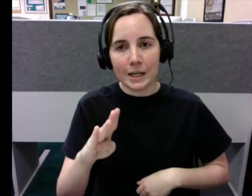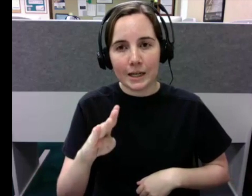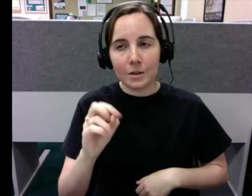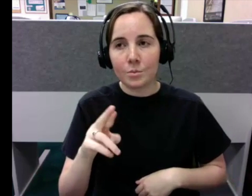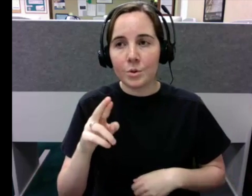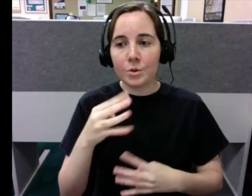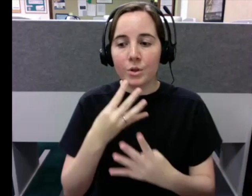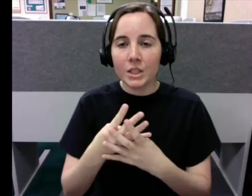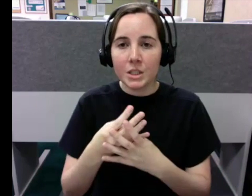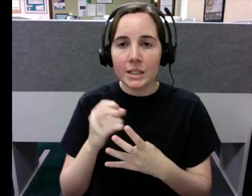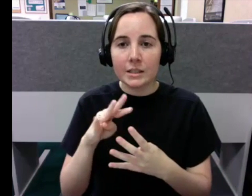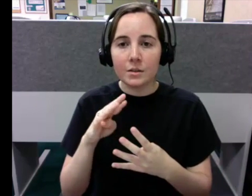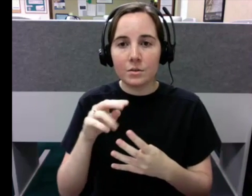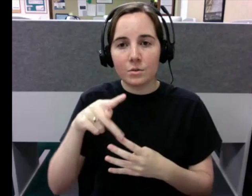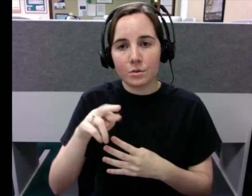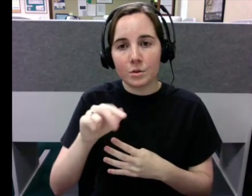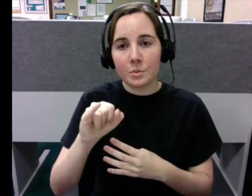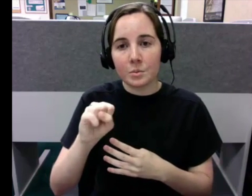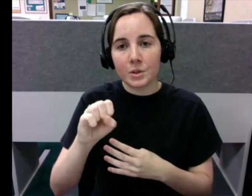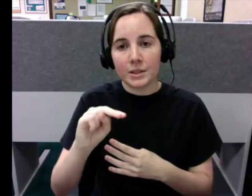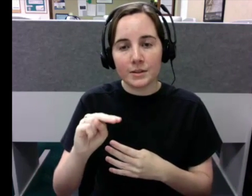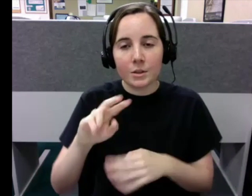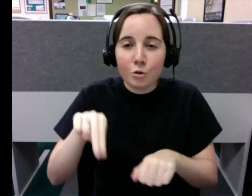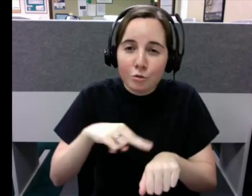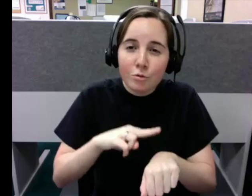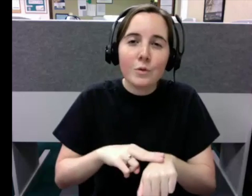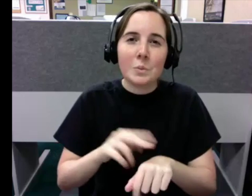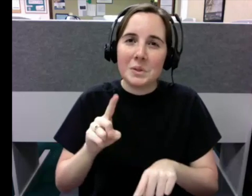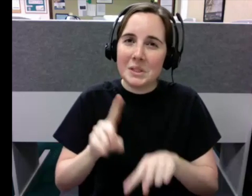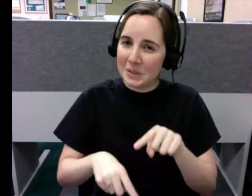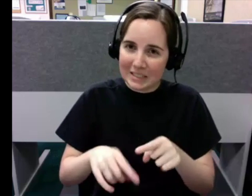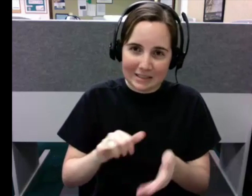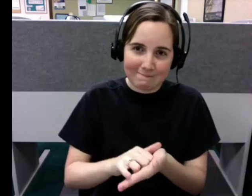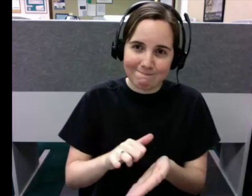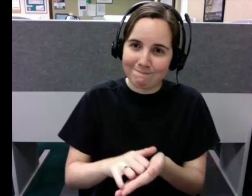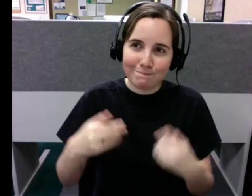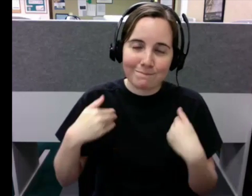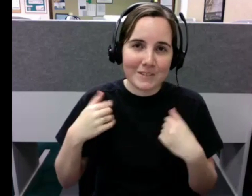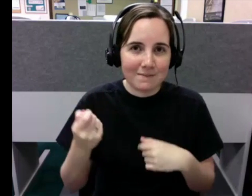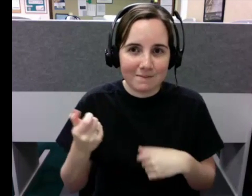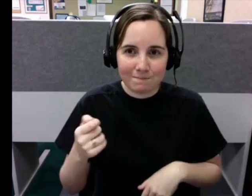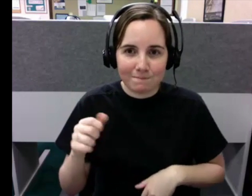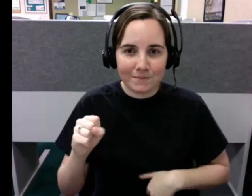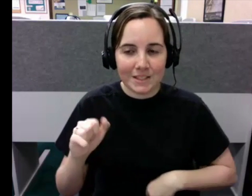prison, you usually can't get SSI, but there are some exceptions.